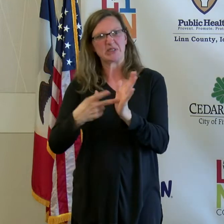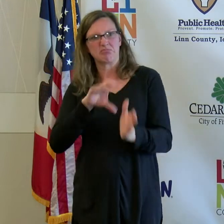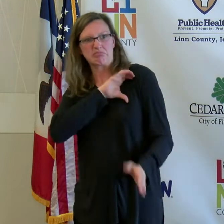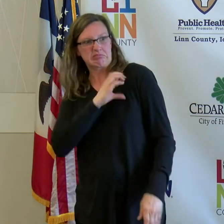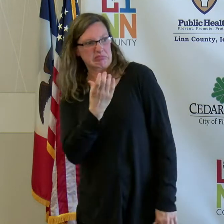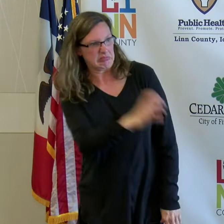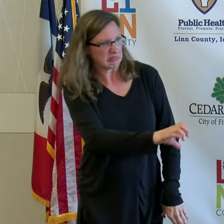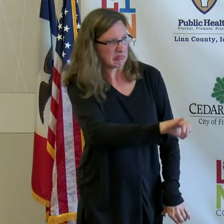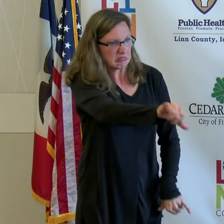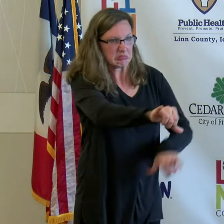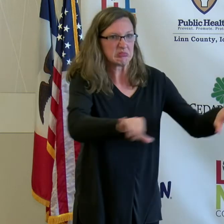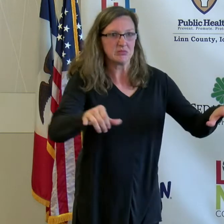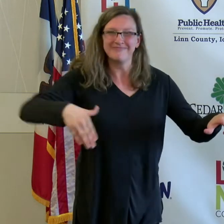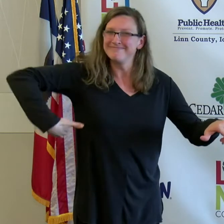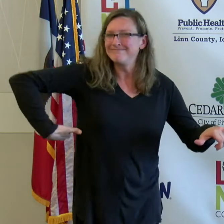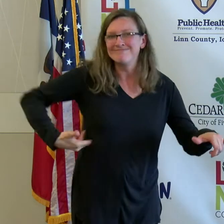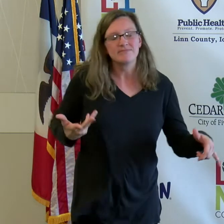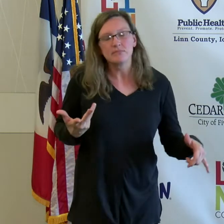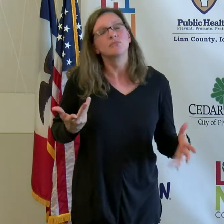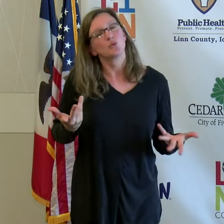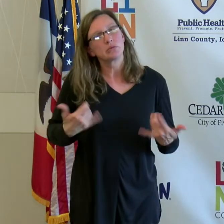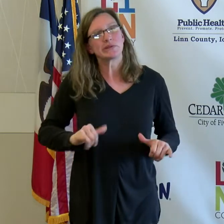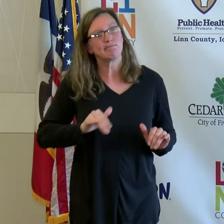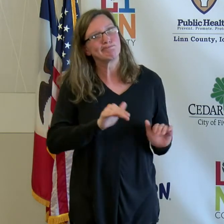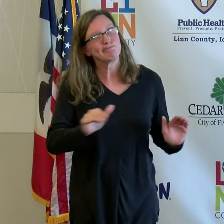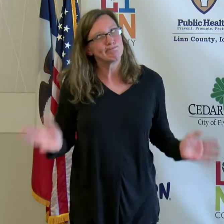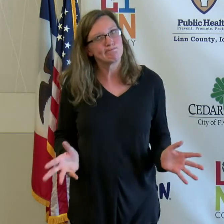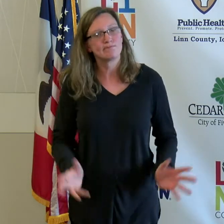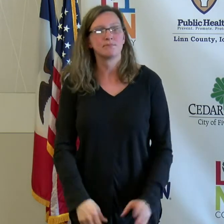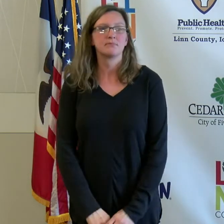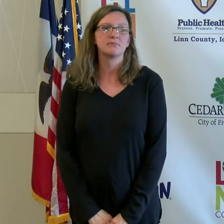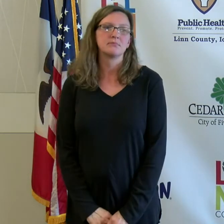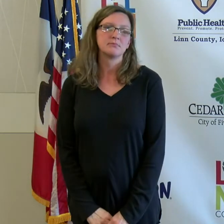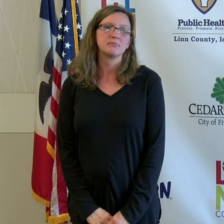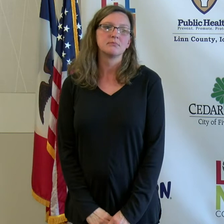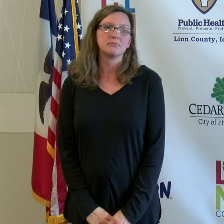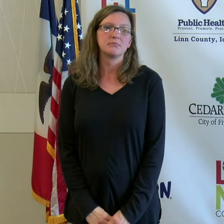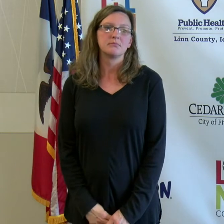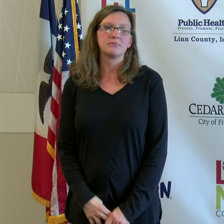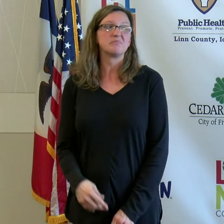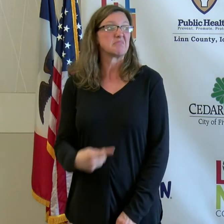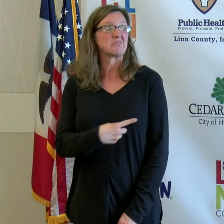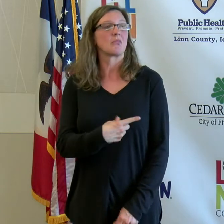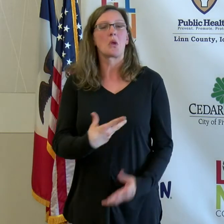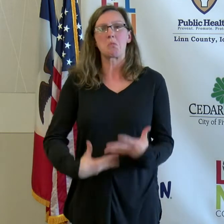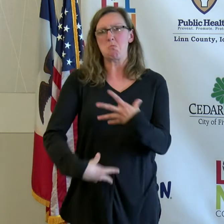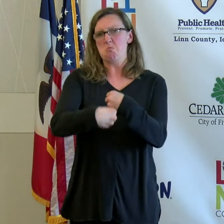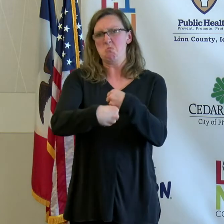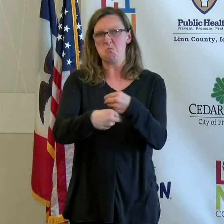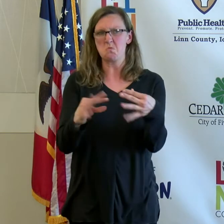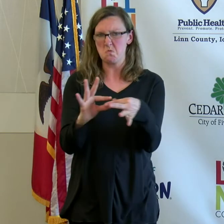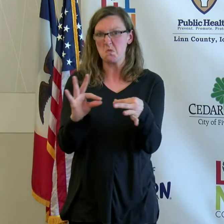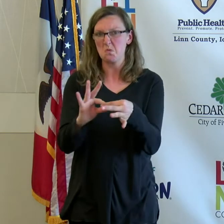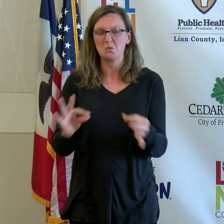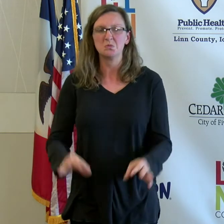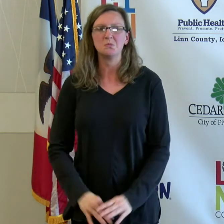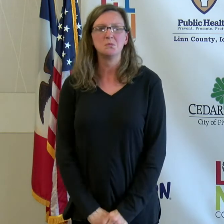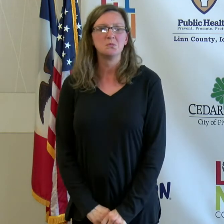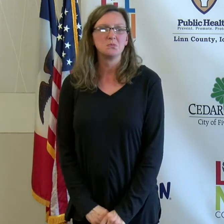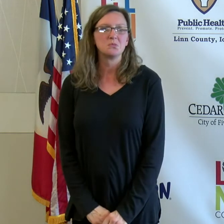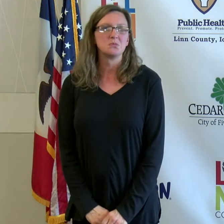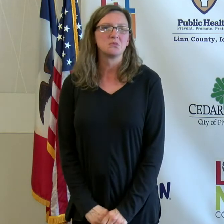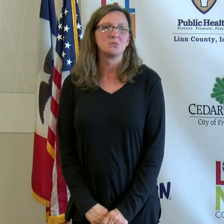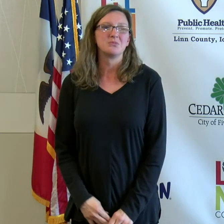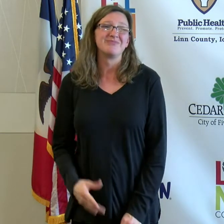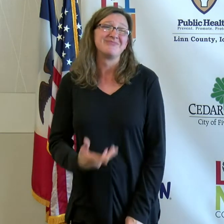Thank you, Mr. Mayor, for that. I also just want to add on to those comments. I won't name any names of any businesses